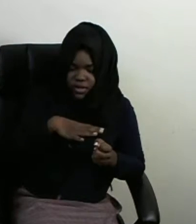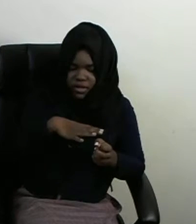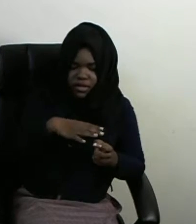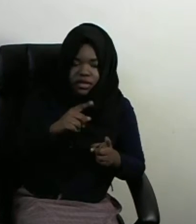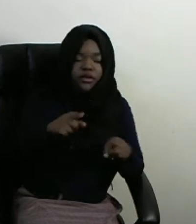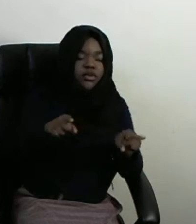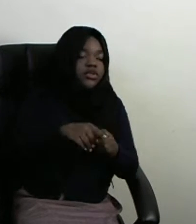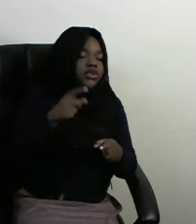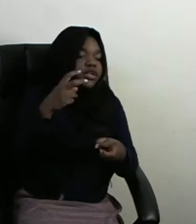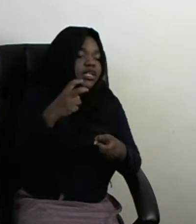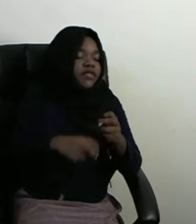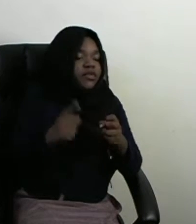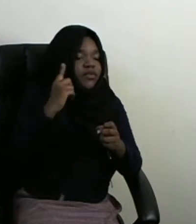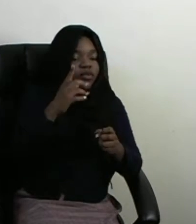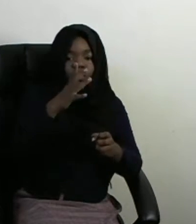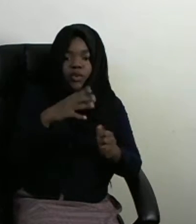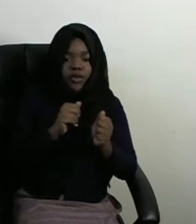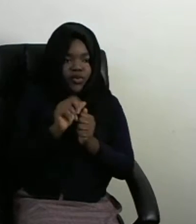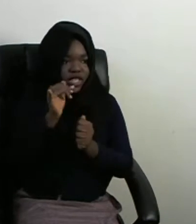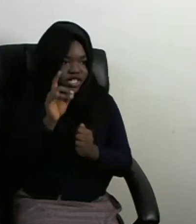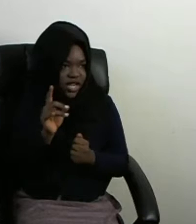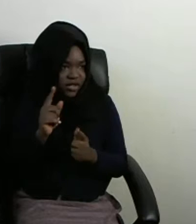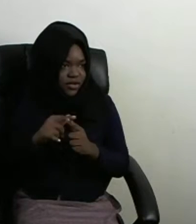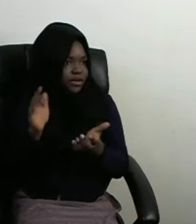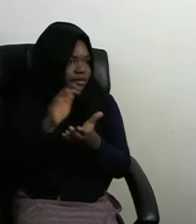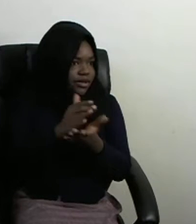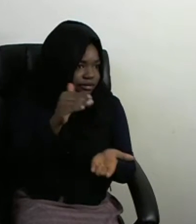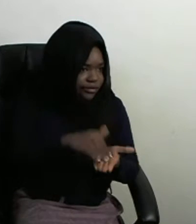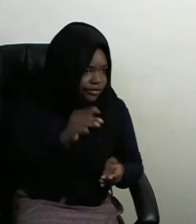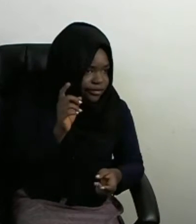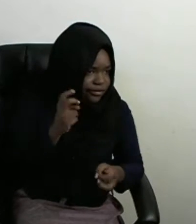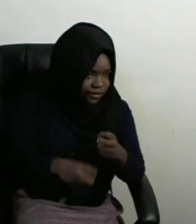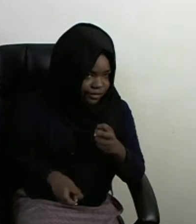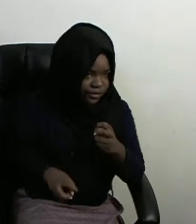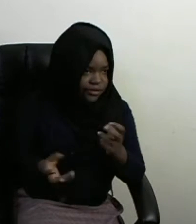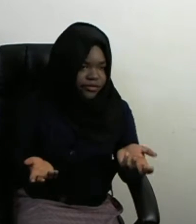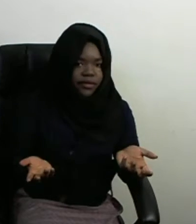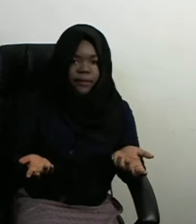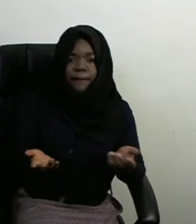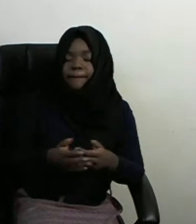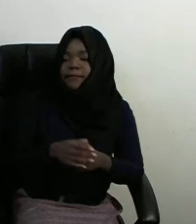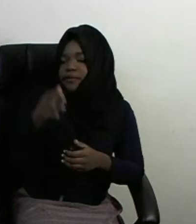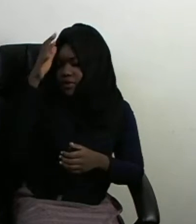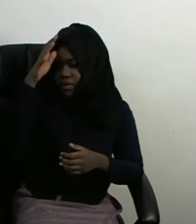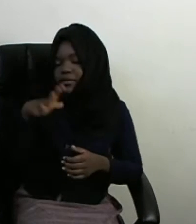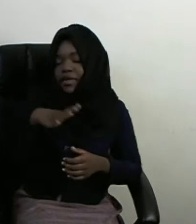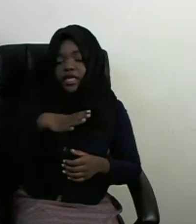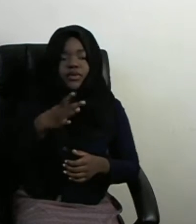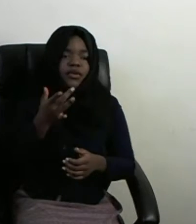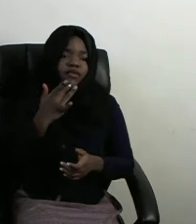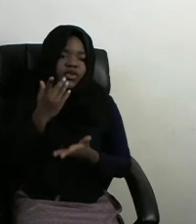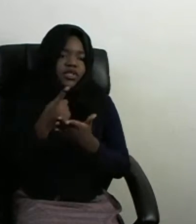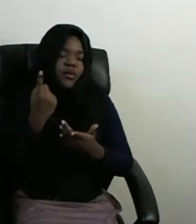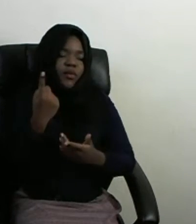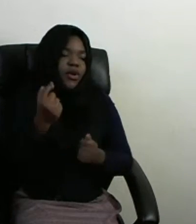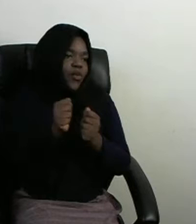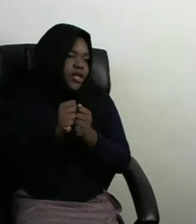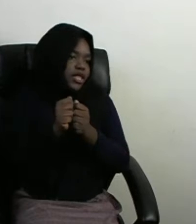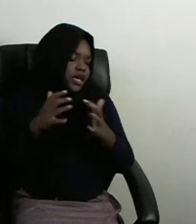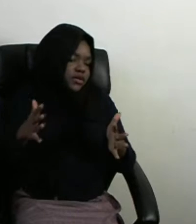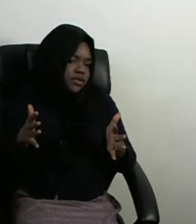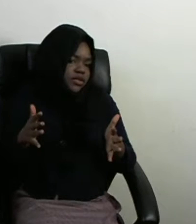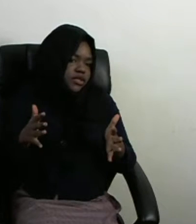It is difficult for a woman with a child to get married. Okay? Men would prefer someone